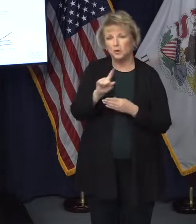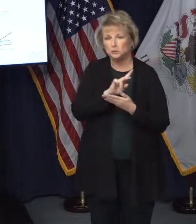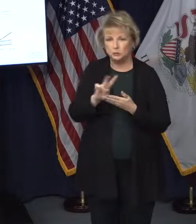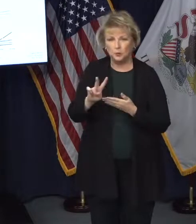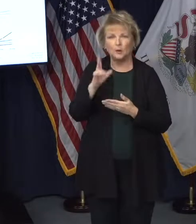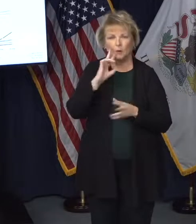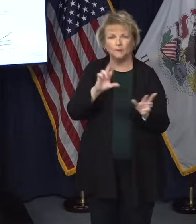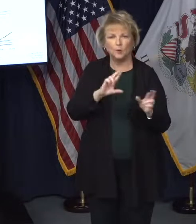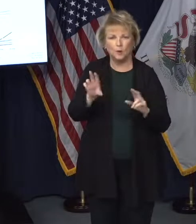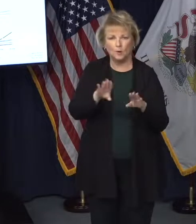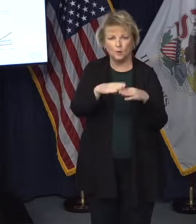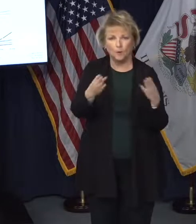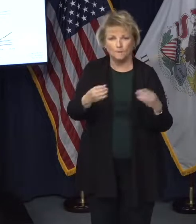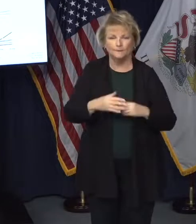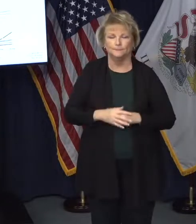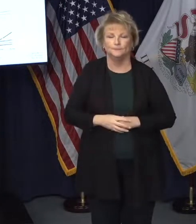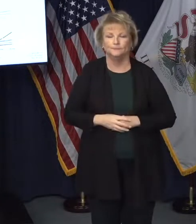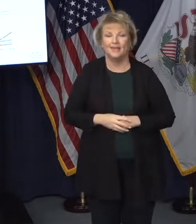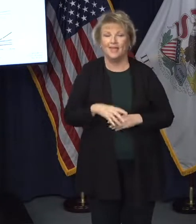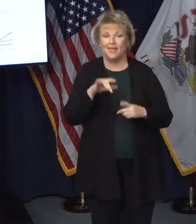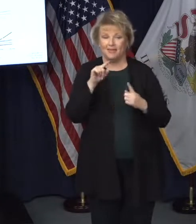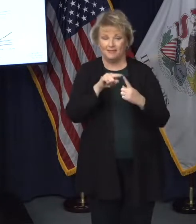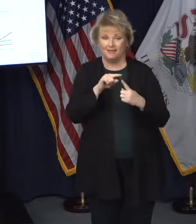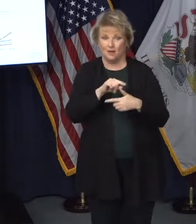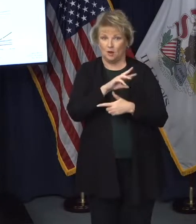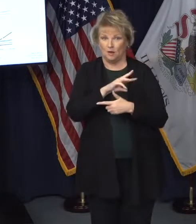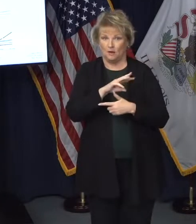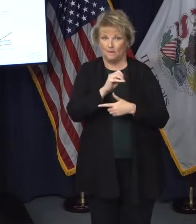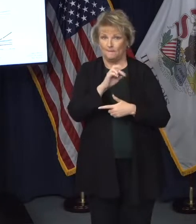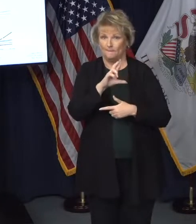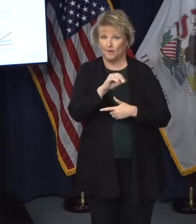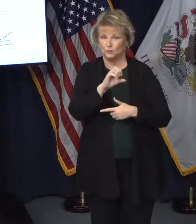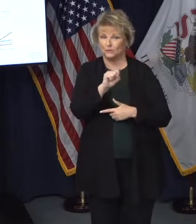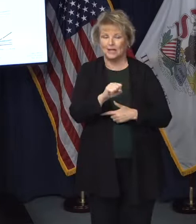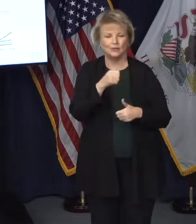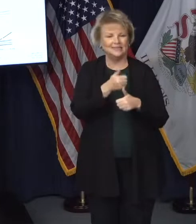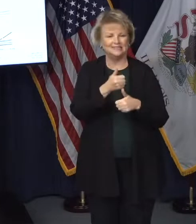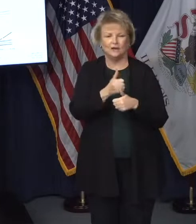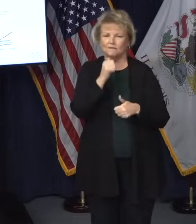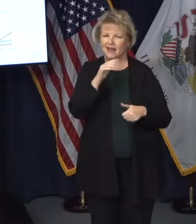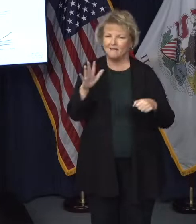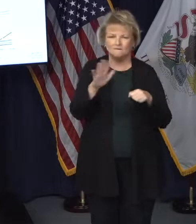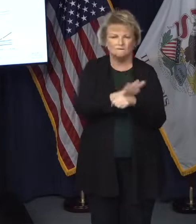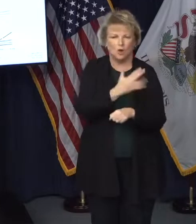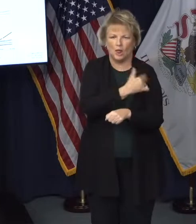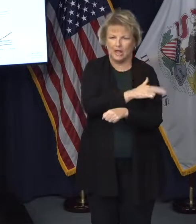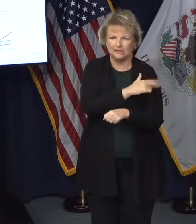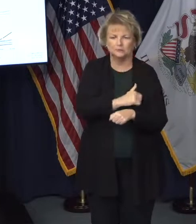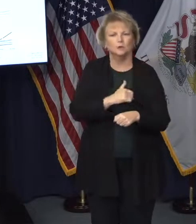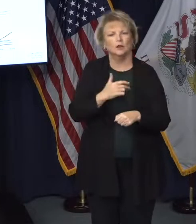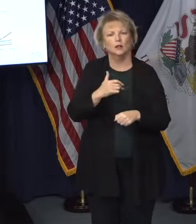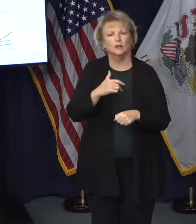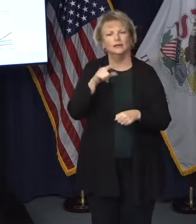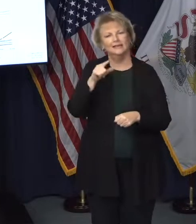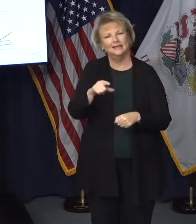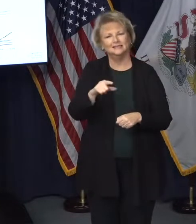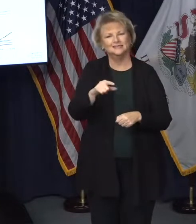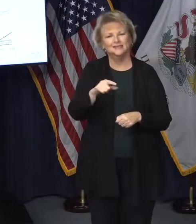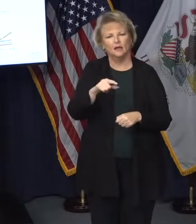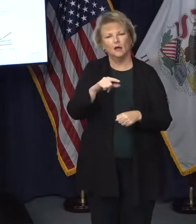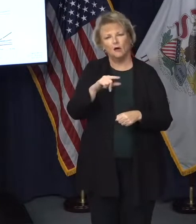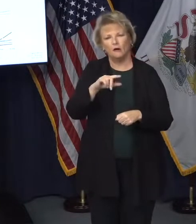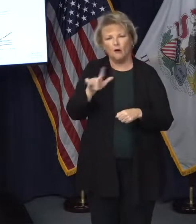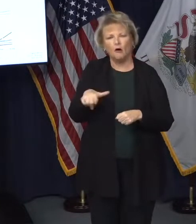would be ready to go. Obviously, that is not. It is not a full hospital. It was a former hospital. It's now what we're calling an alternate